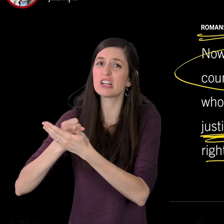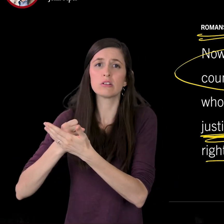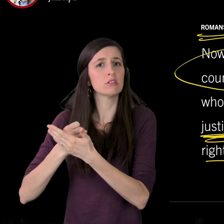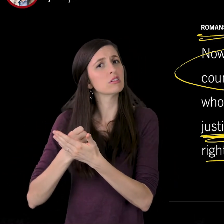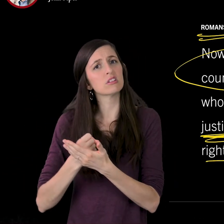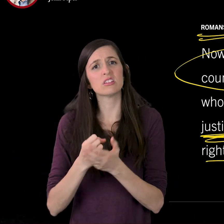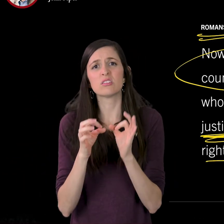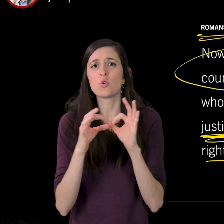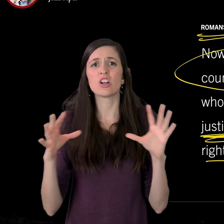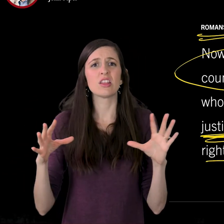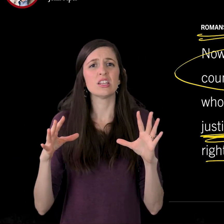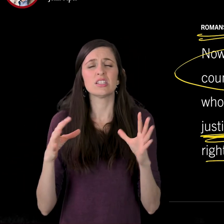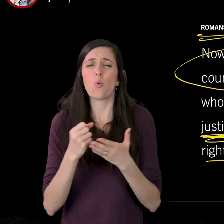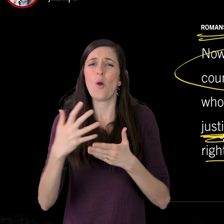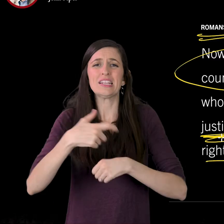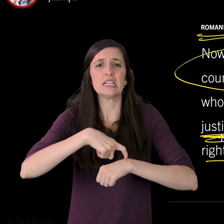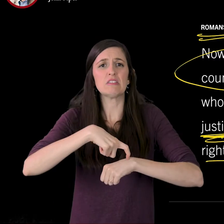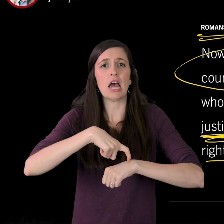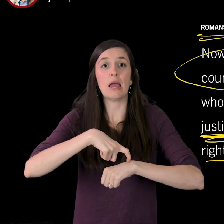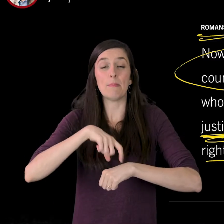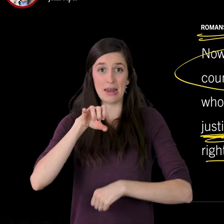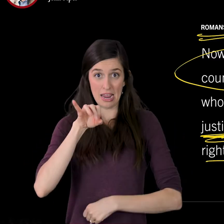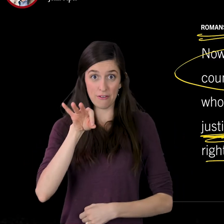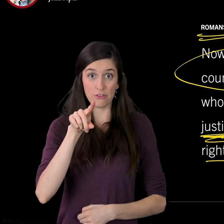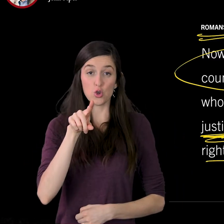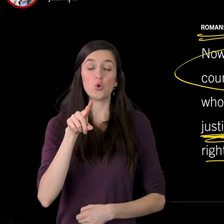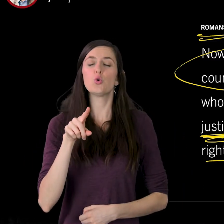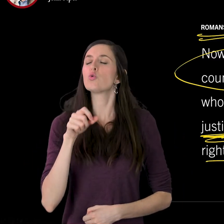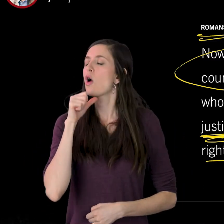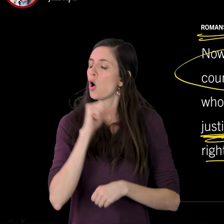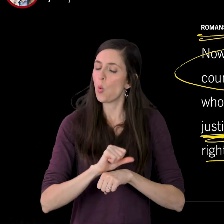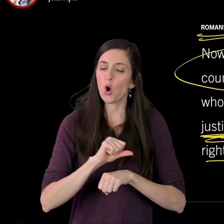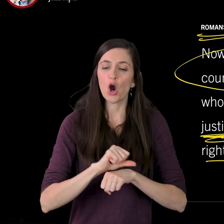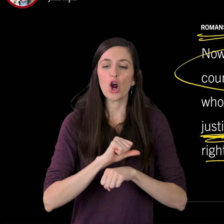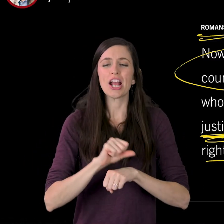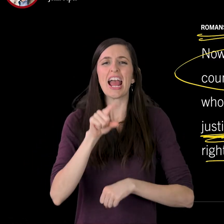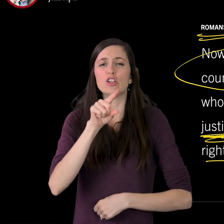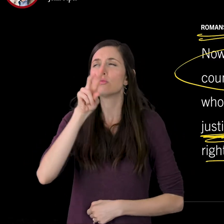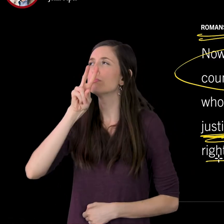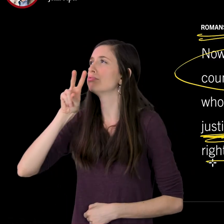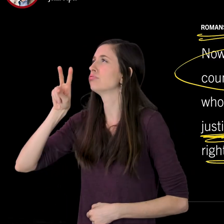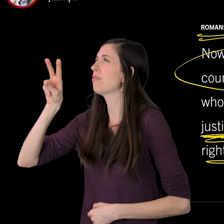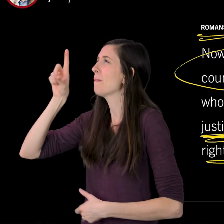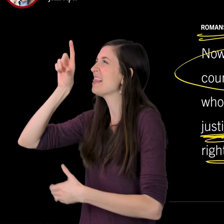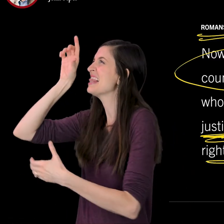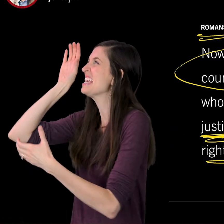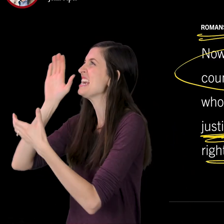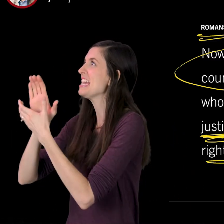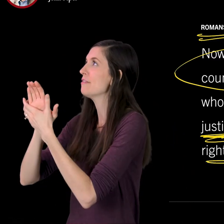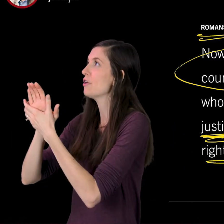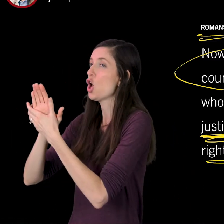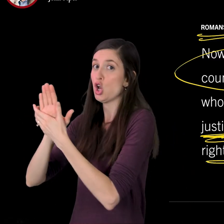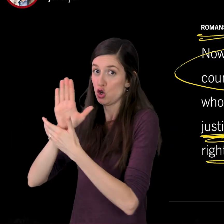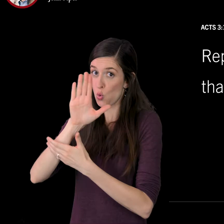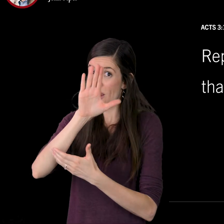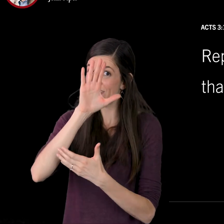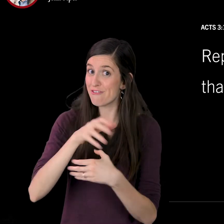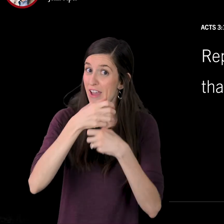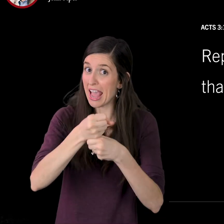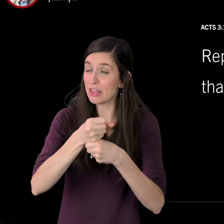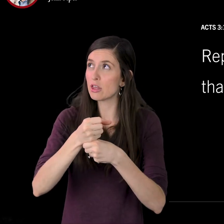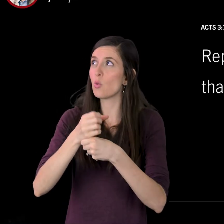believe in him who justifies the ungodly then your faith is going to be counted as righteousness